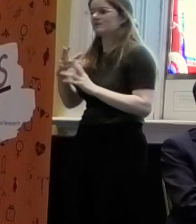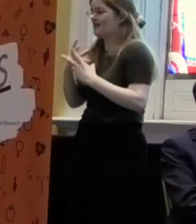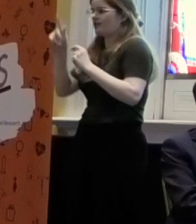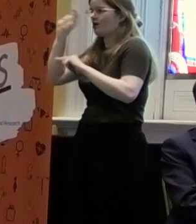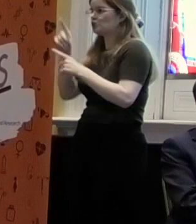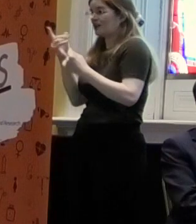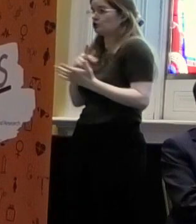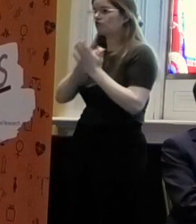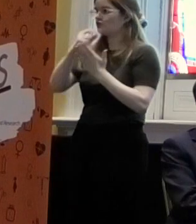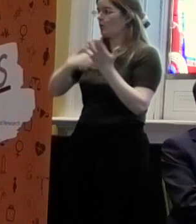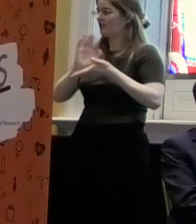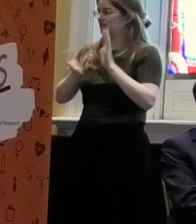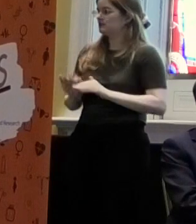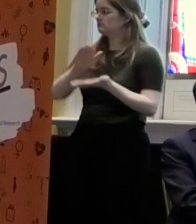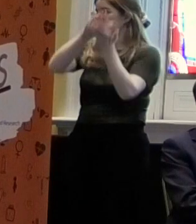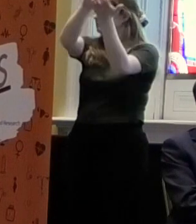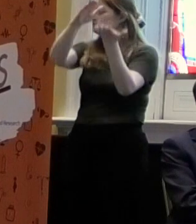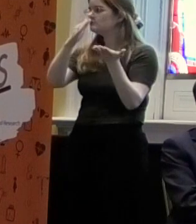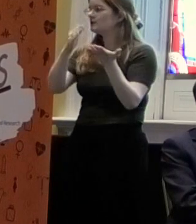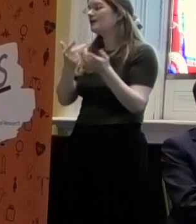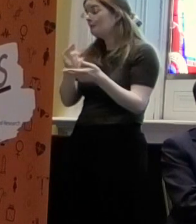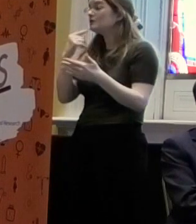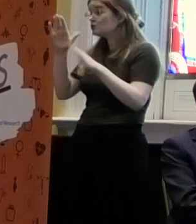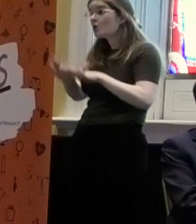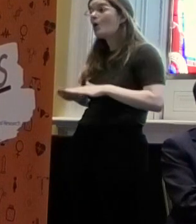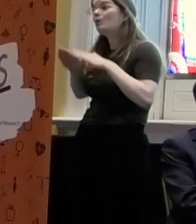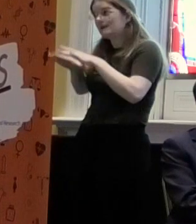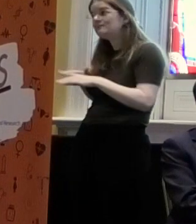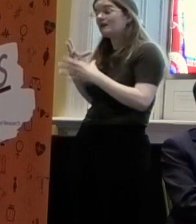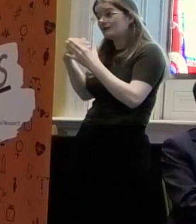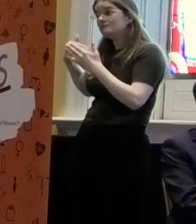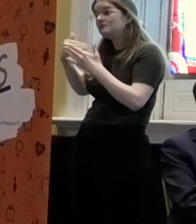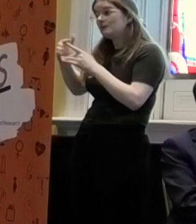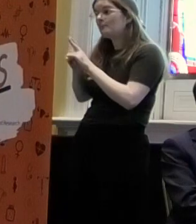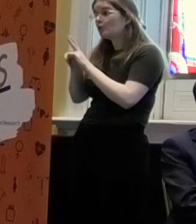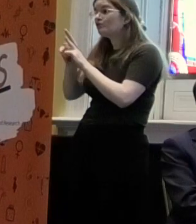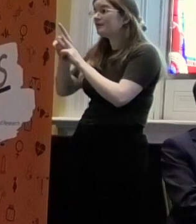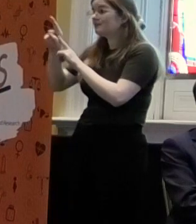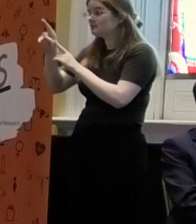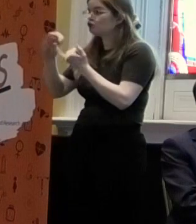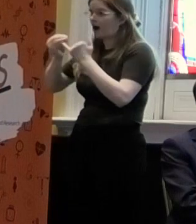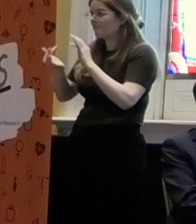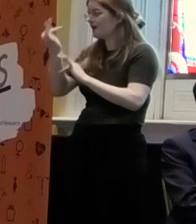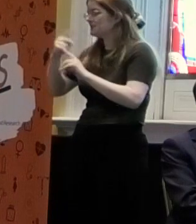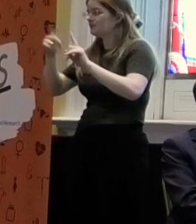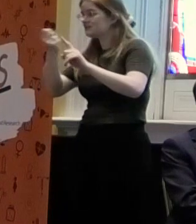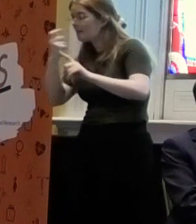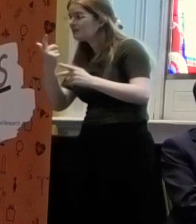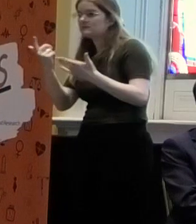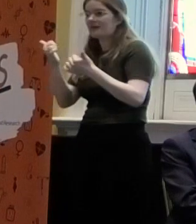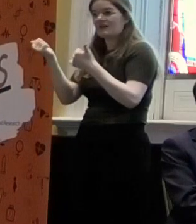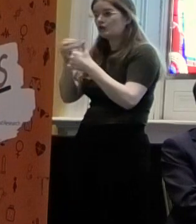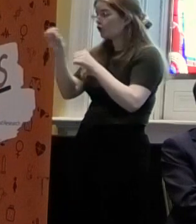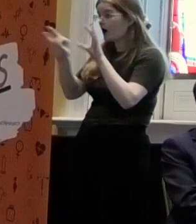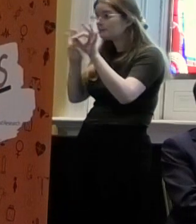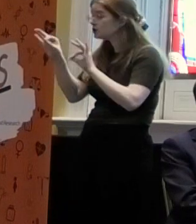are going to see improvements in the next few years, but that includes, you know, looking at things like other drugs. You know, are there other